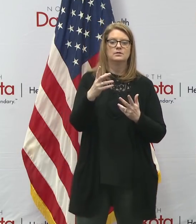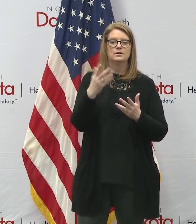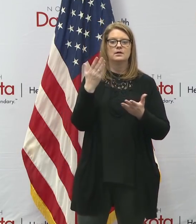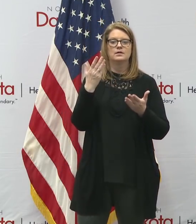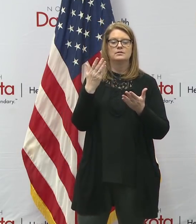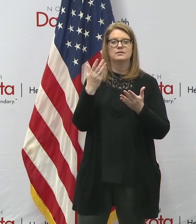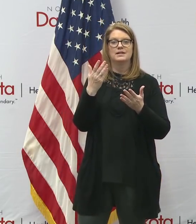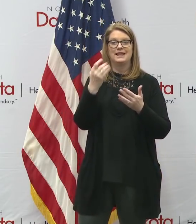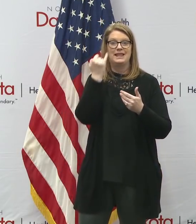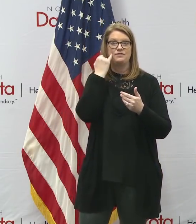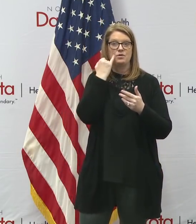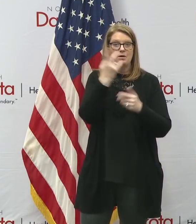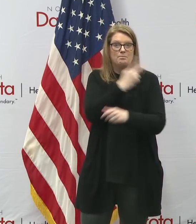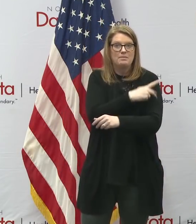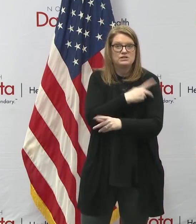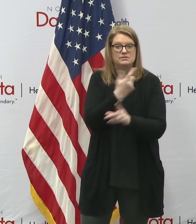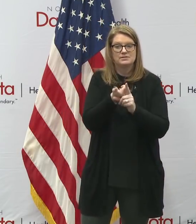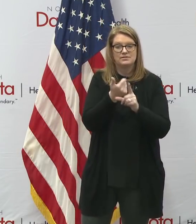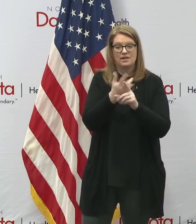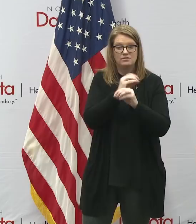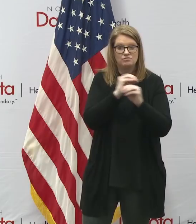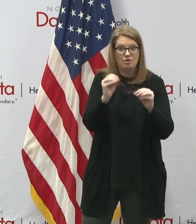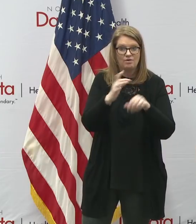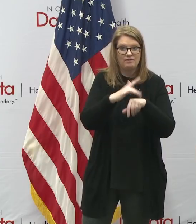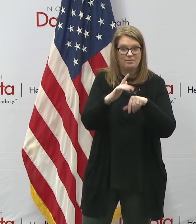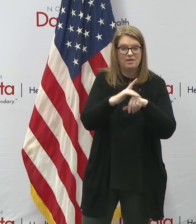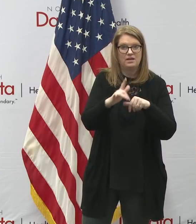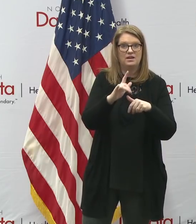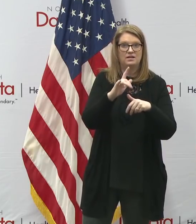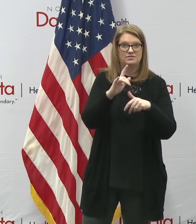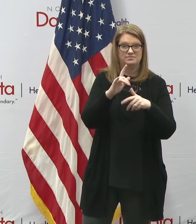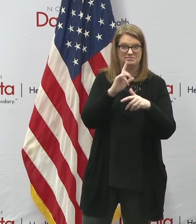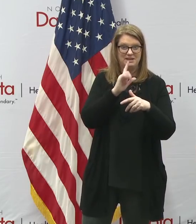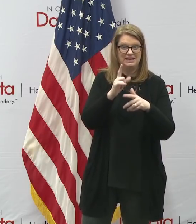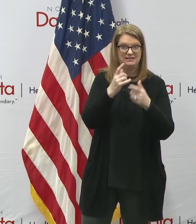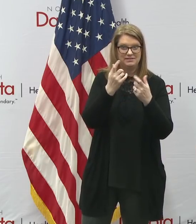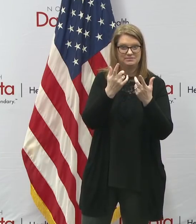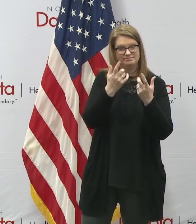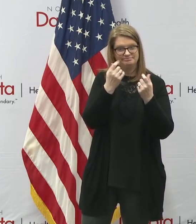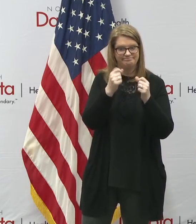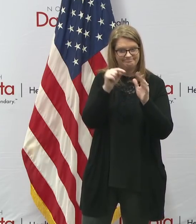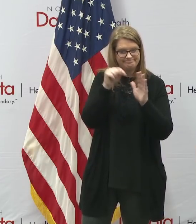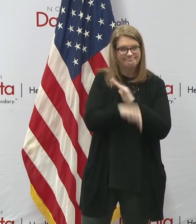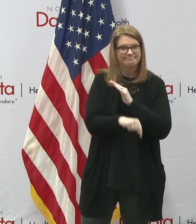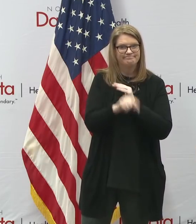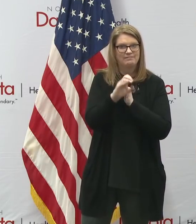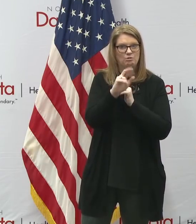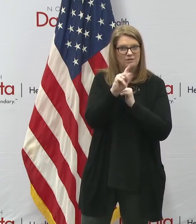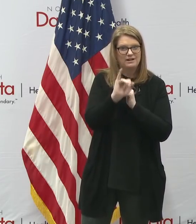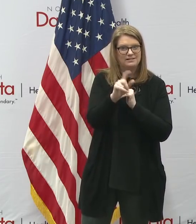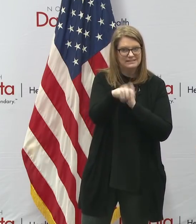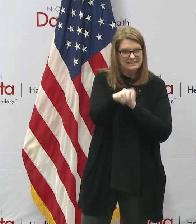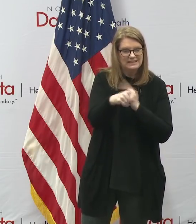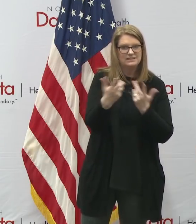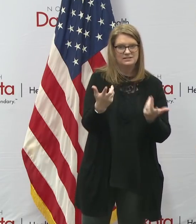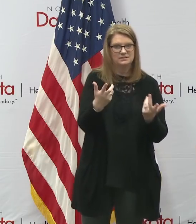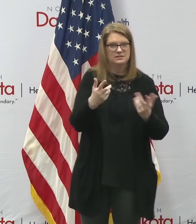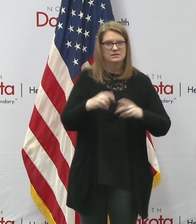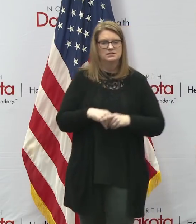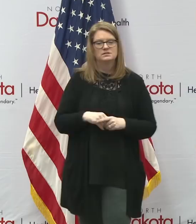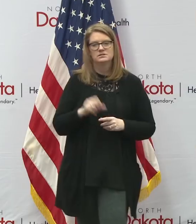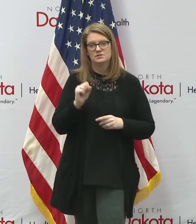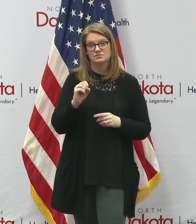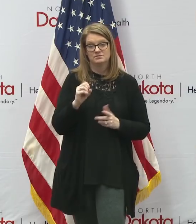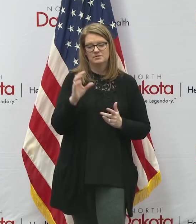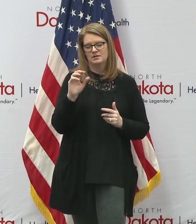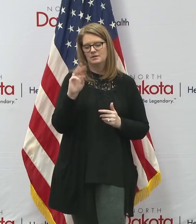support mechanisms. So we've got a great team of people working on this. Major General Alan